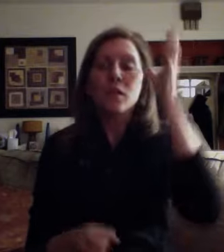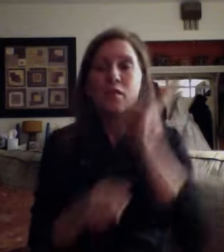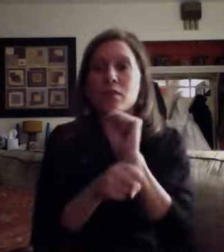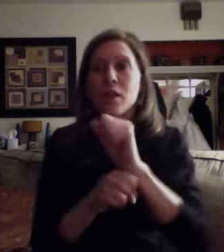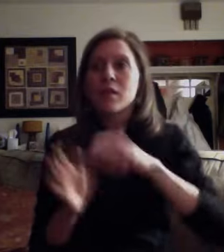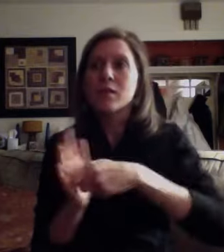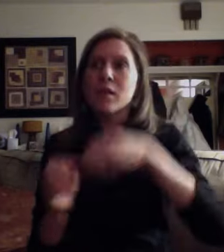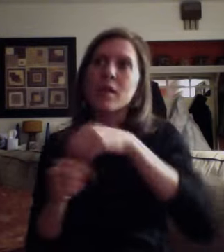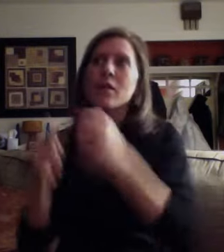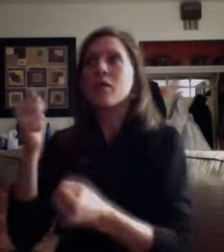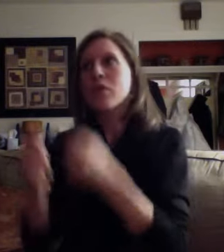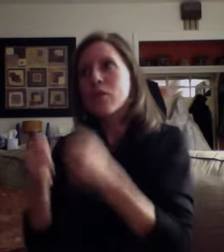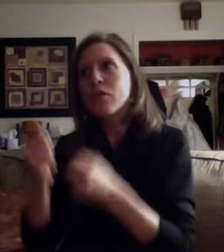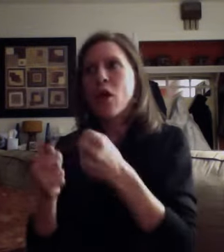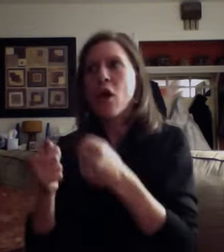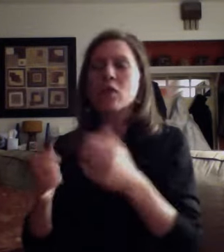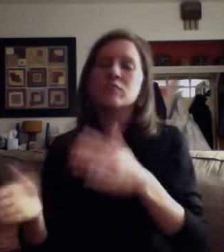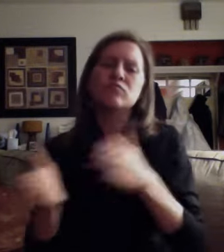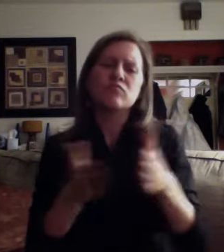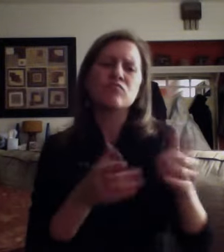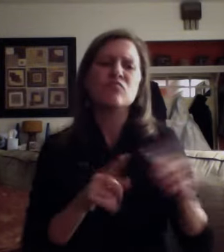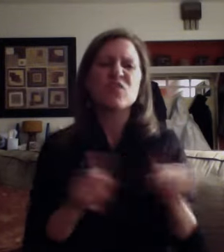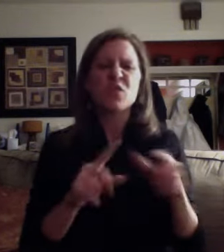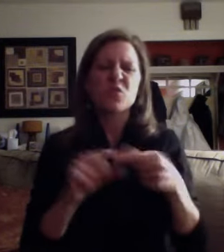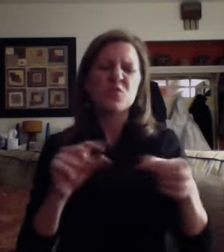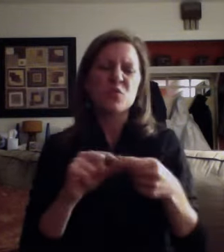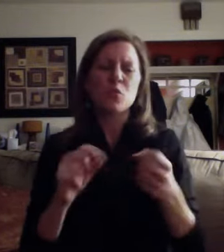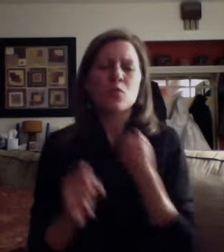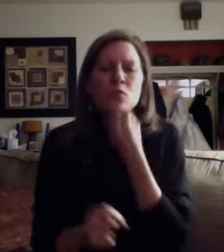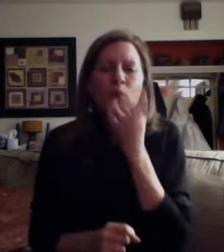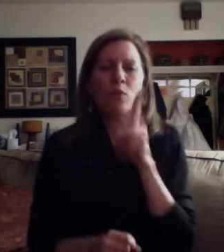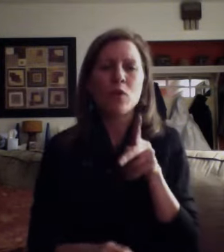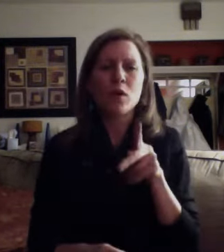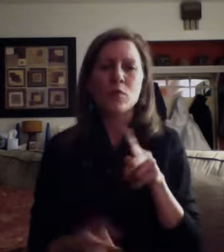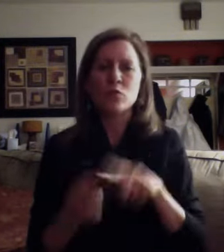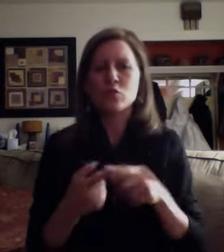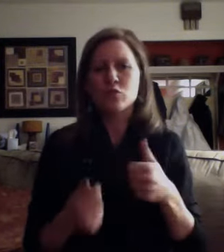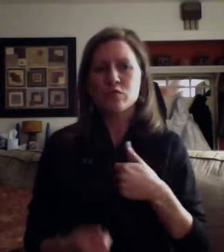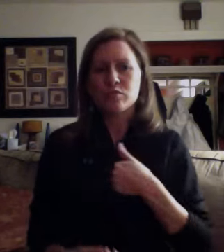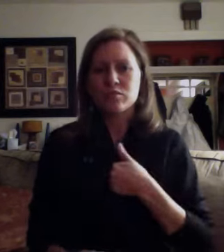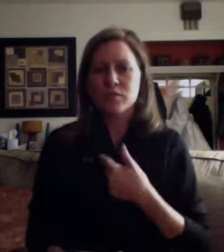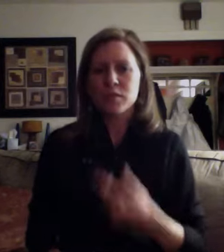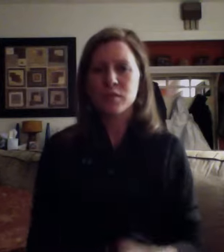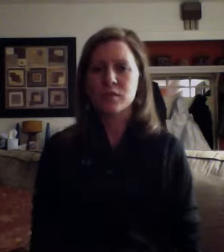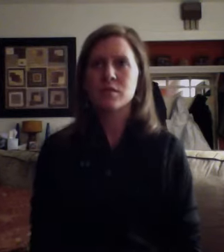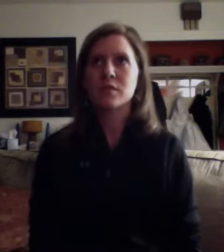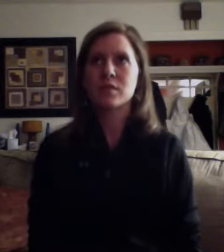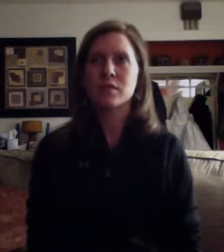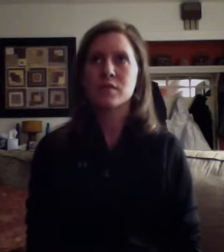So get them warmed up to me. And then so after I have my focus questions done, we begin with our prayer.